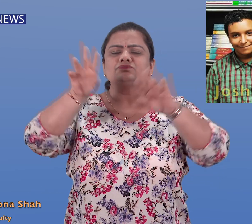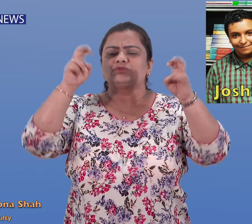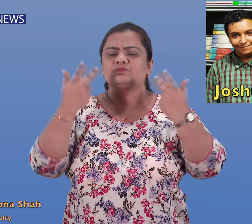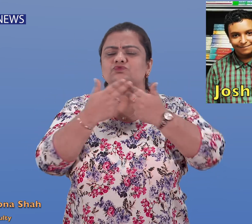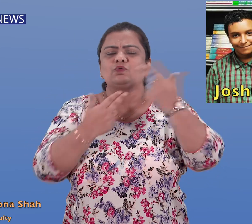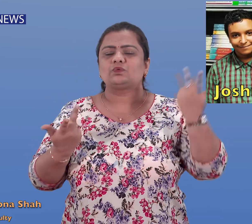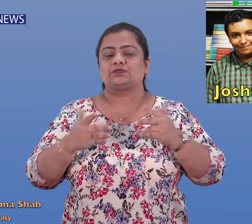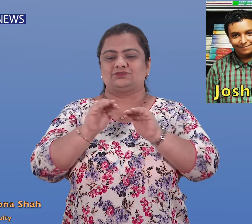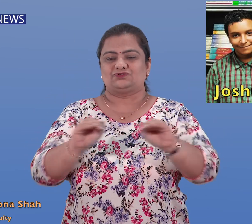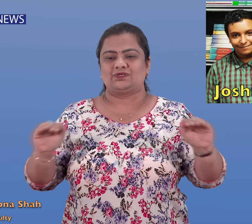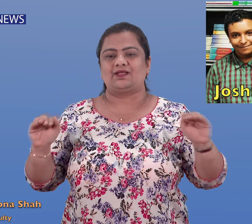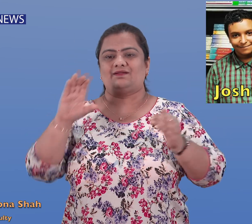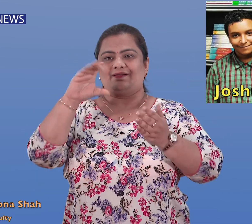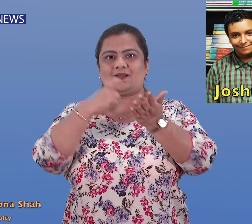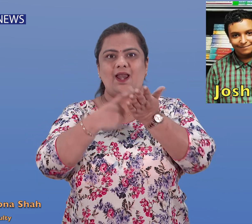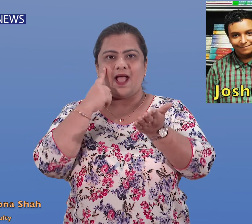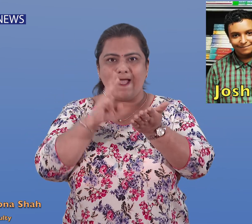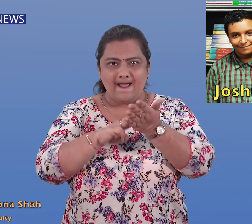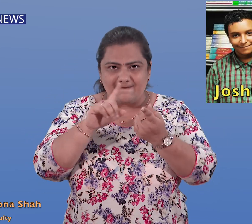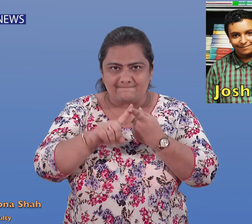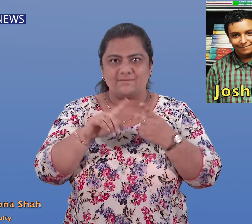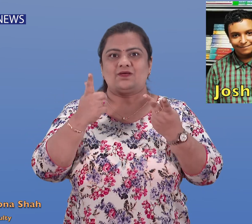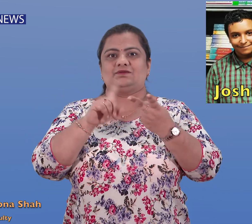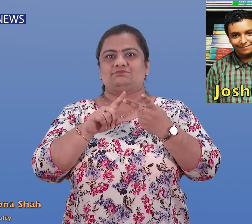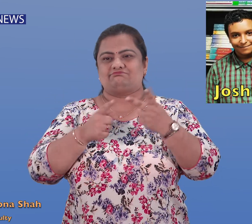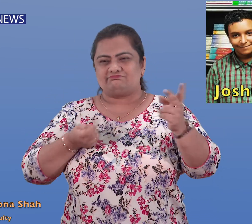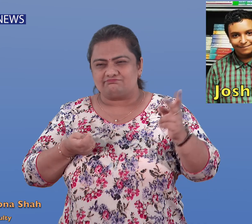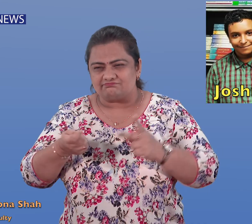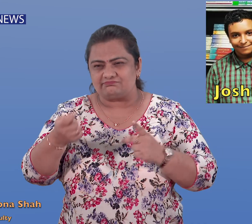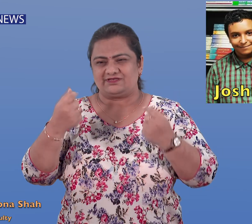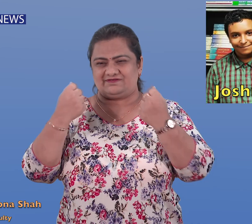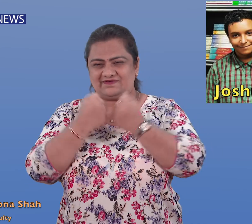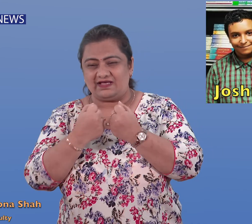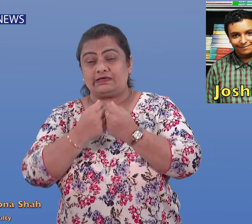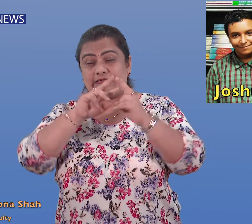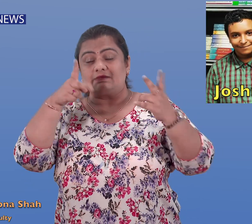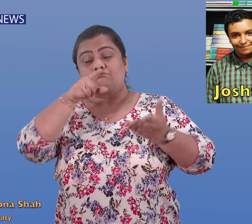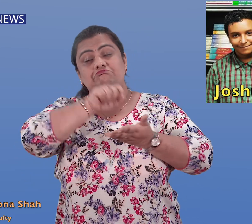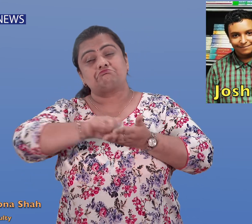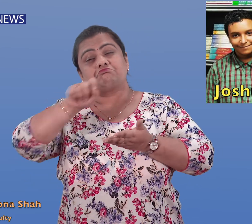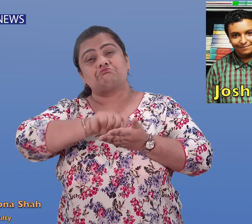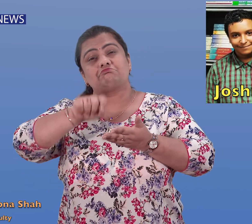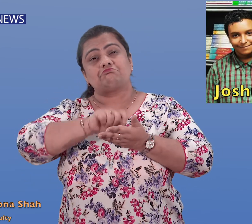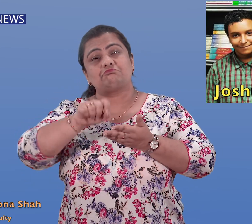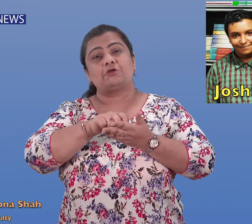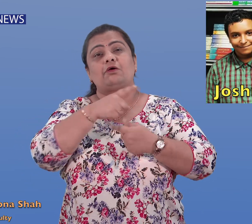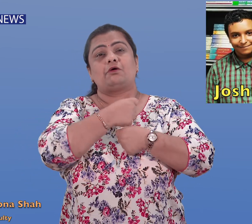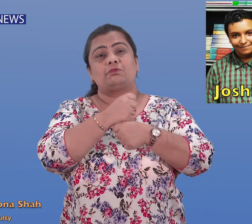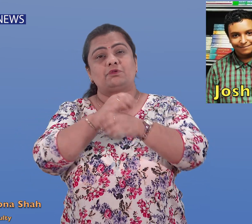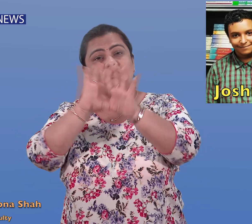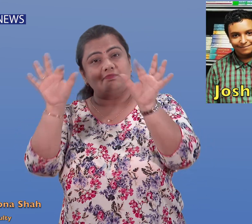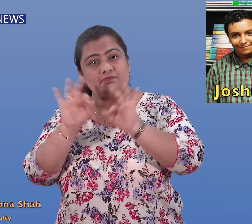kindles curiosity and suspense, was on top seller list on the very first day of its release to make him the youngest Indian to